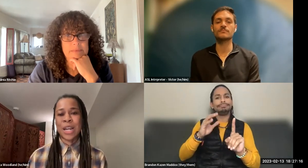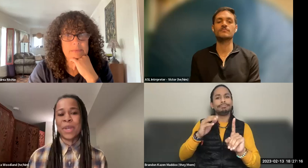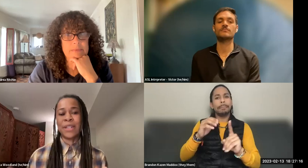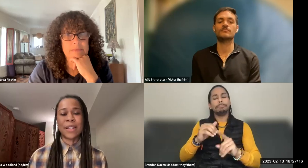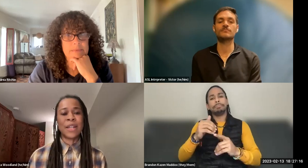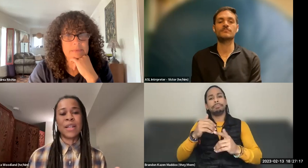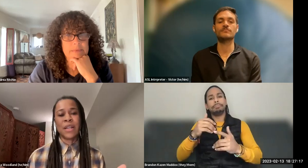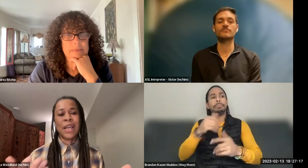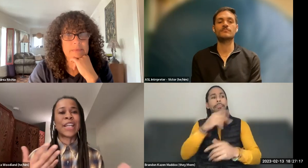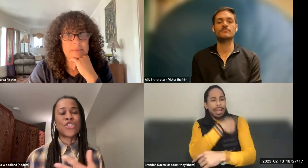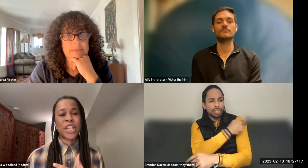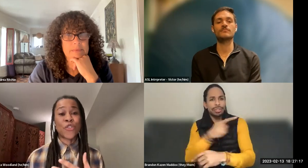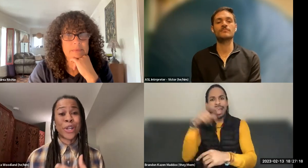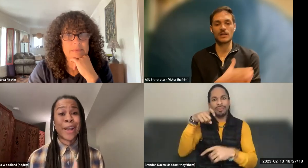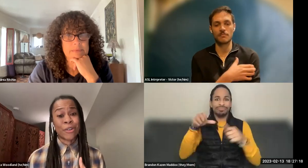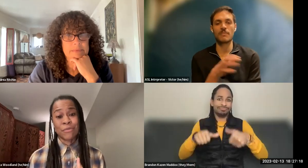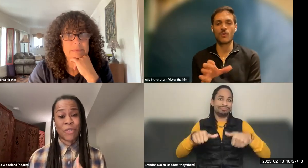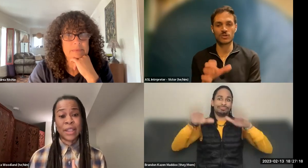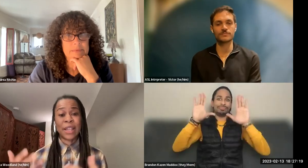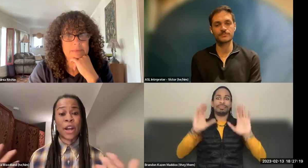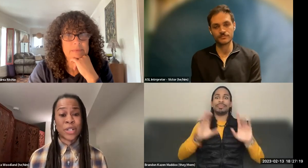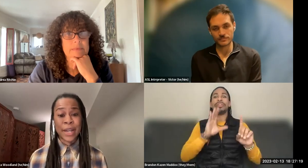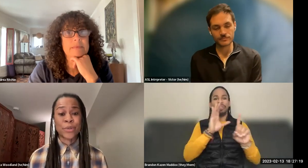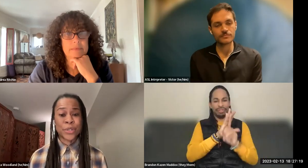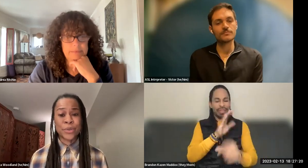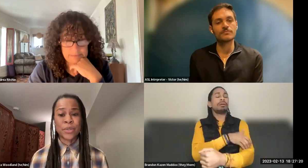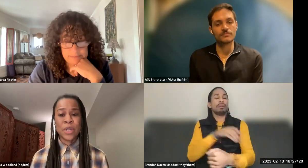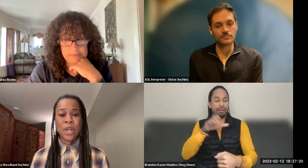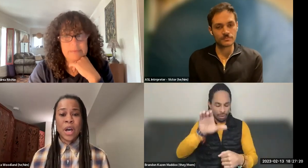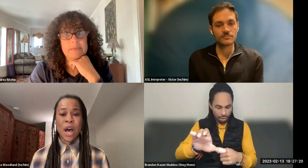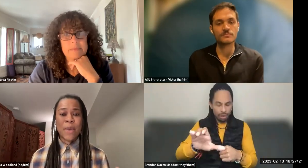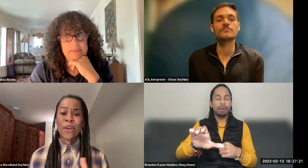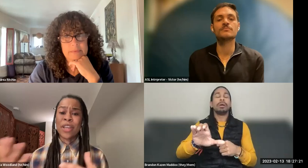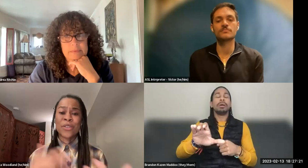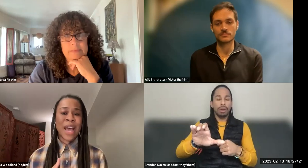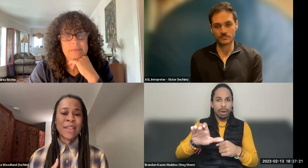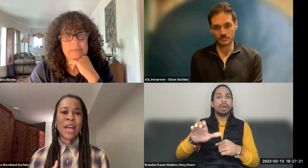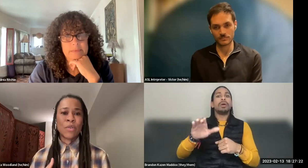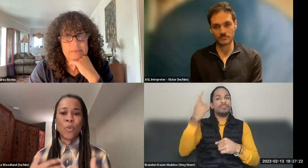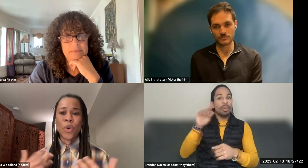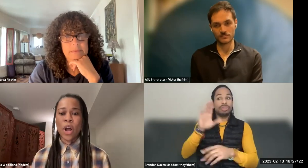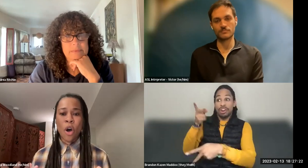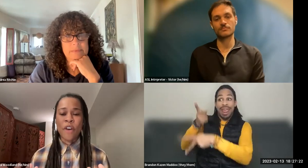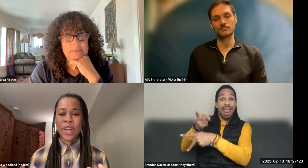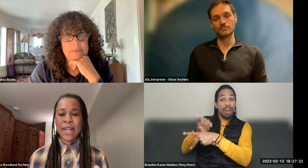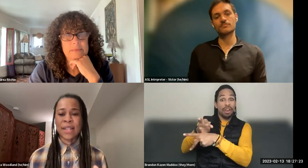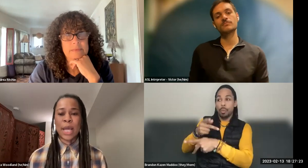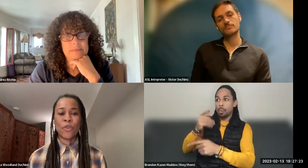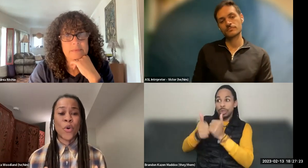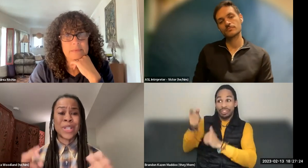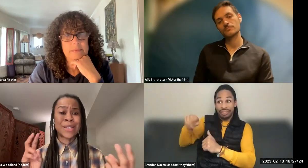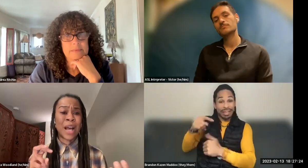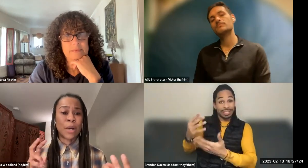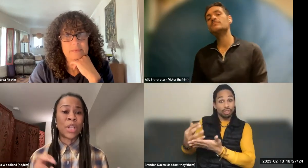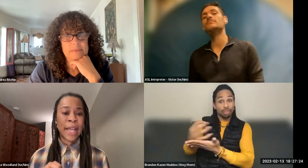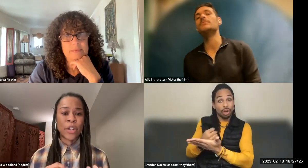their autonomy and dignity in exchange for care, right, that they are entitled to. And on the other side of that, we're often asked to